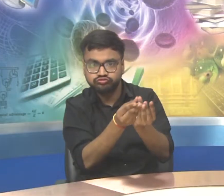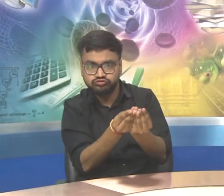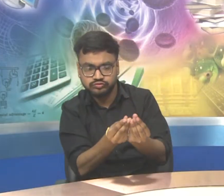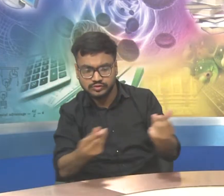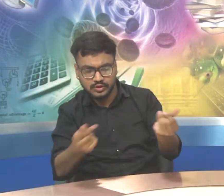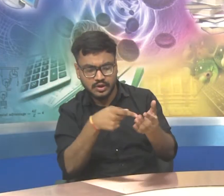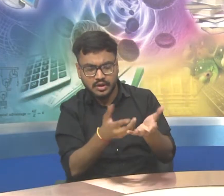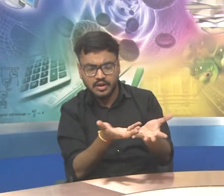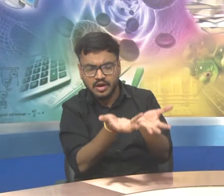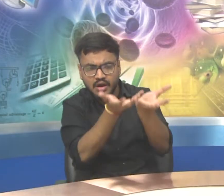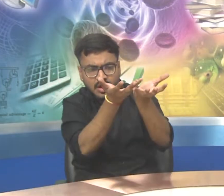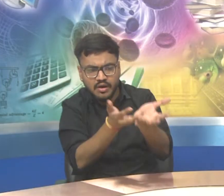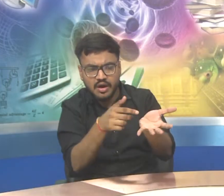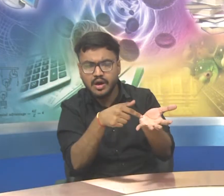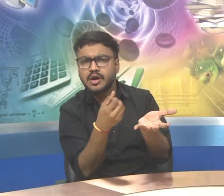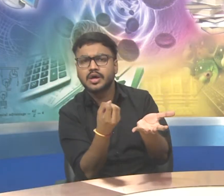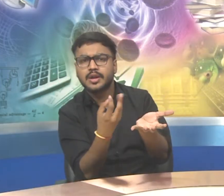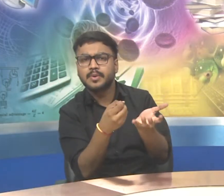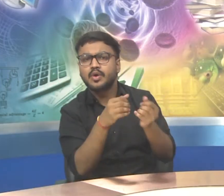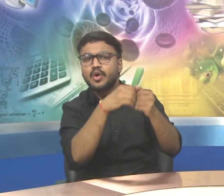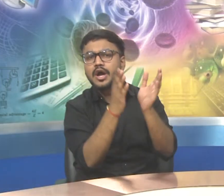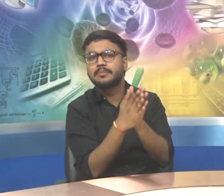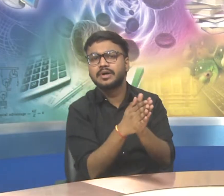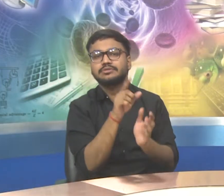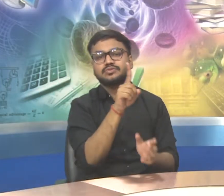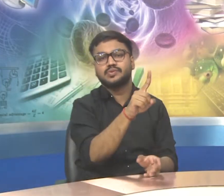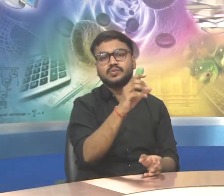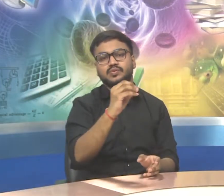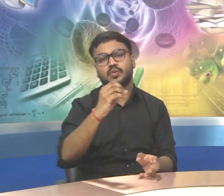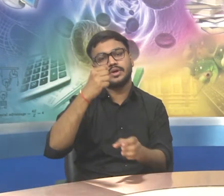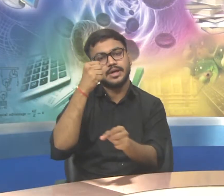put that 100 gram value in our formula.